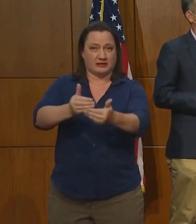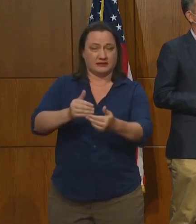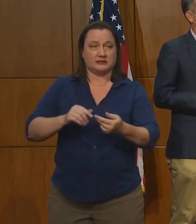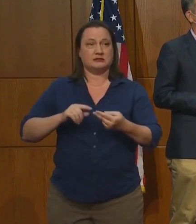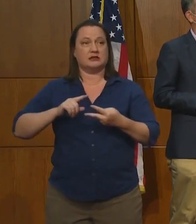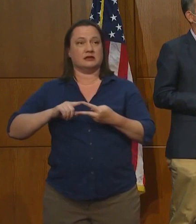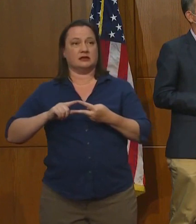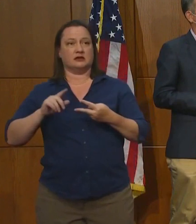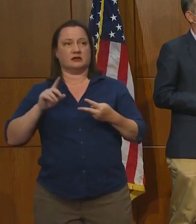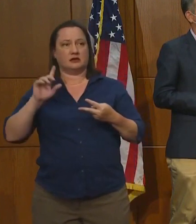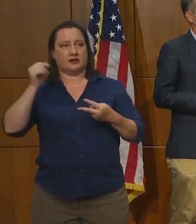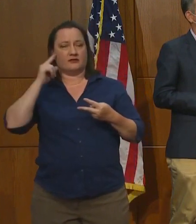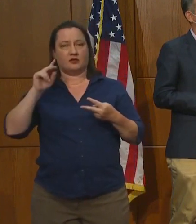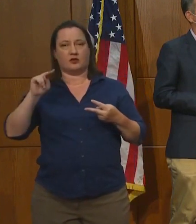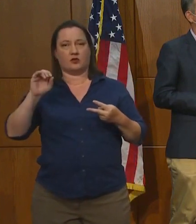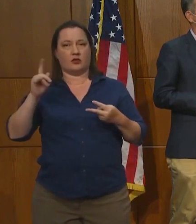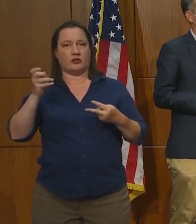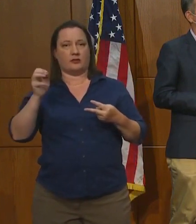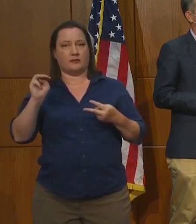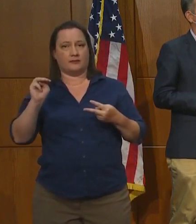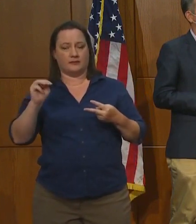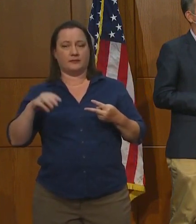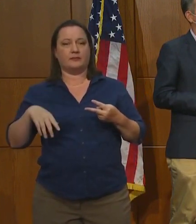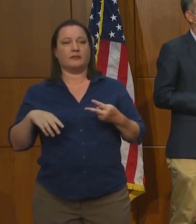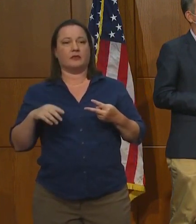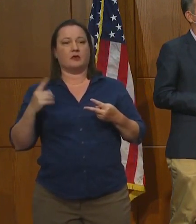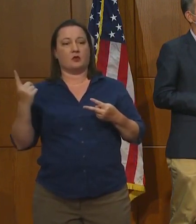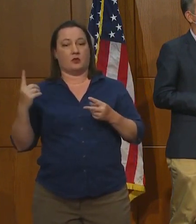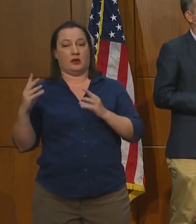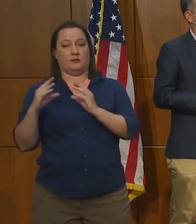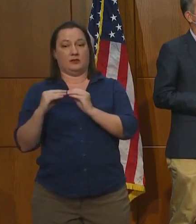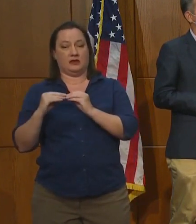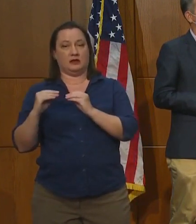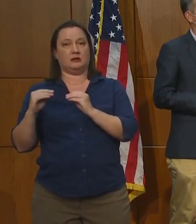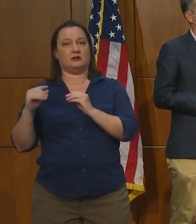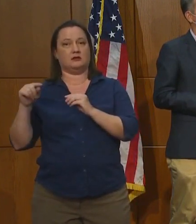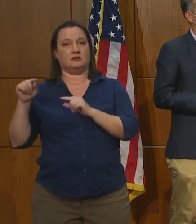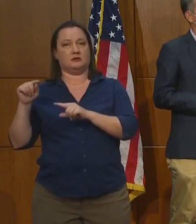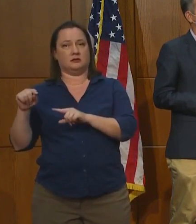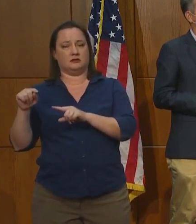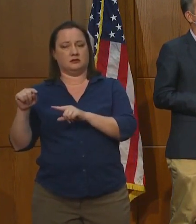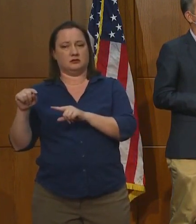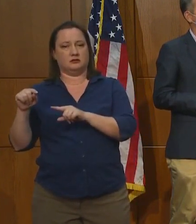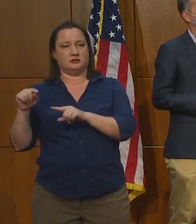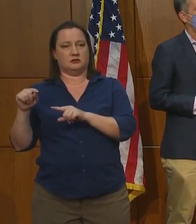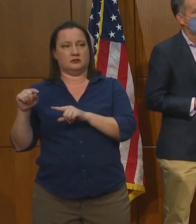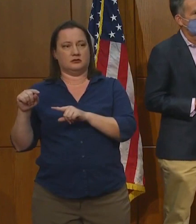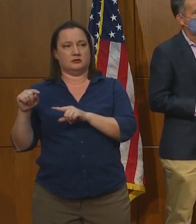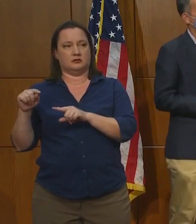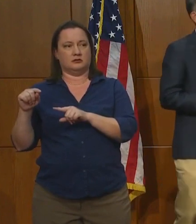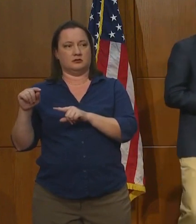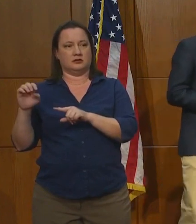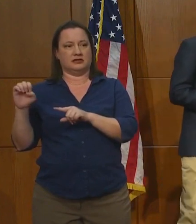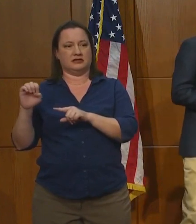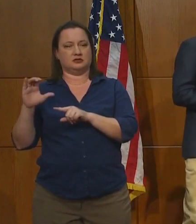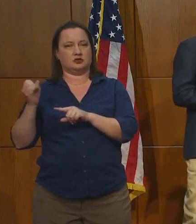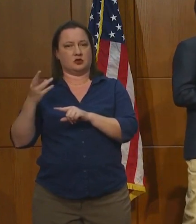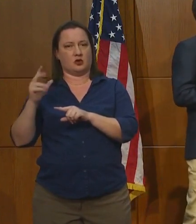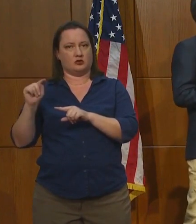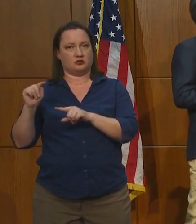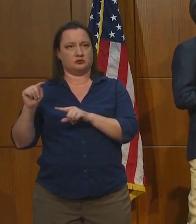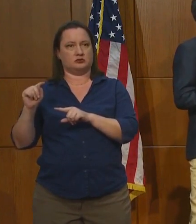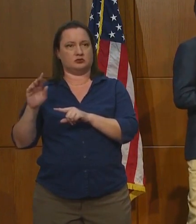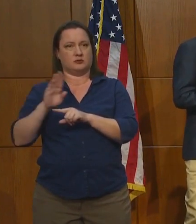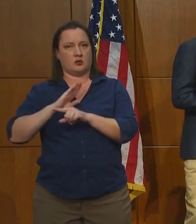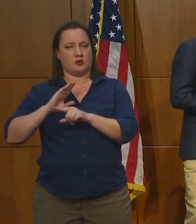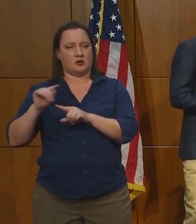the Safety and Health Codes Board. One of the meetings that they have held, they seem to have, if passed as